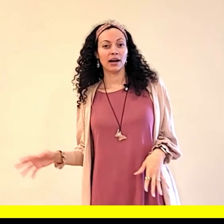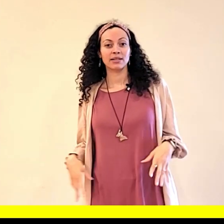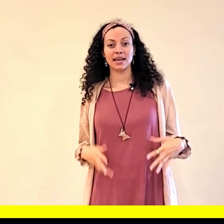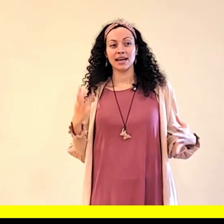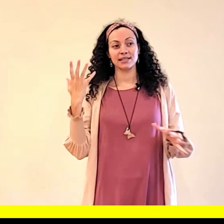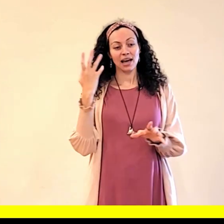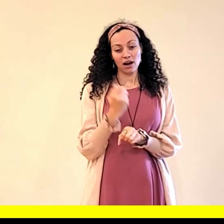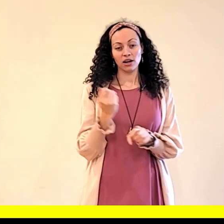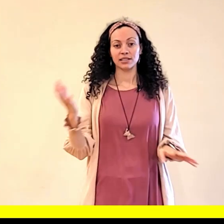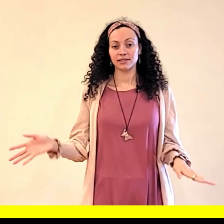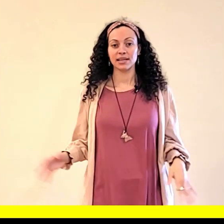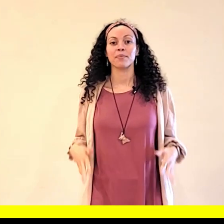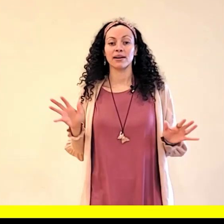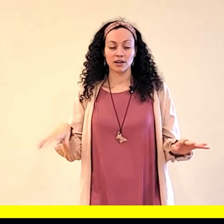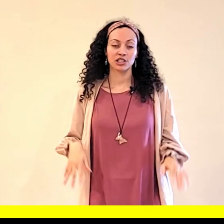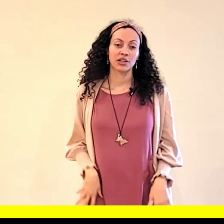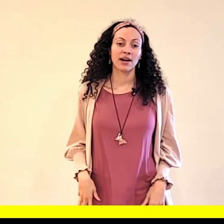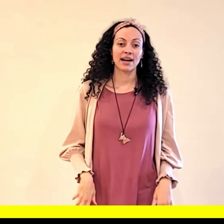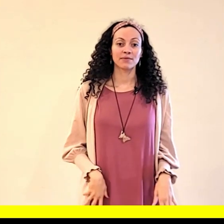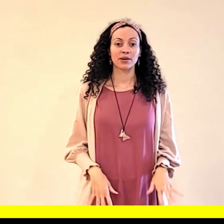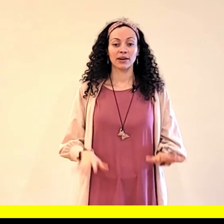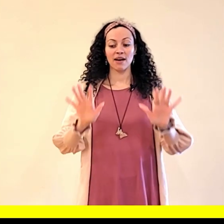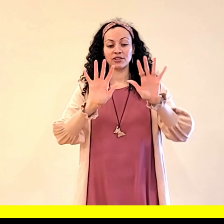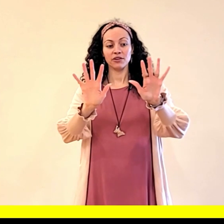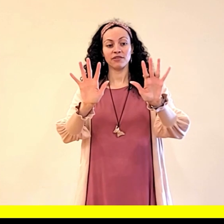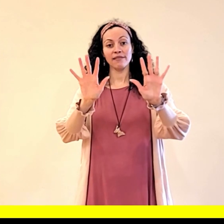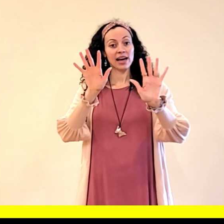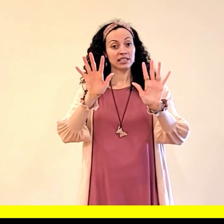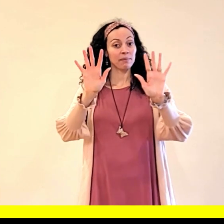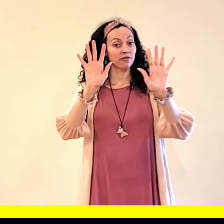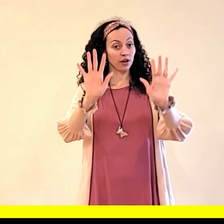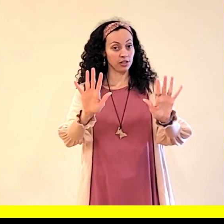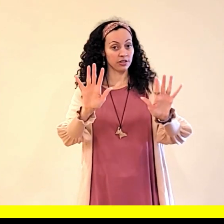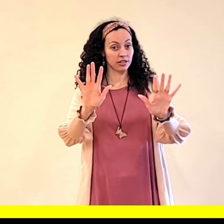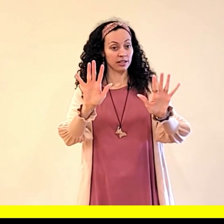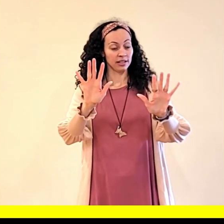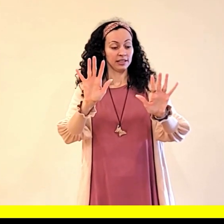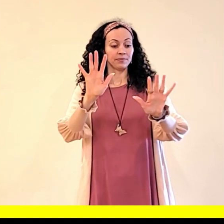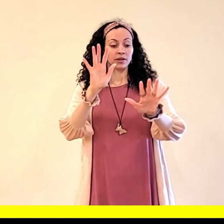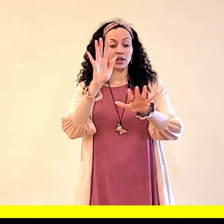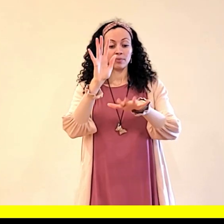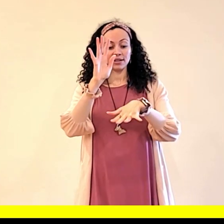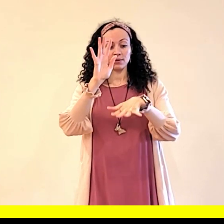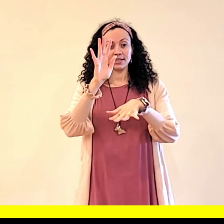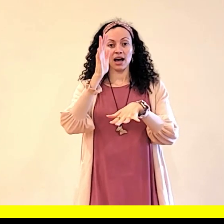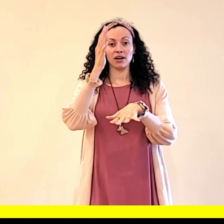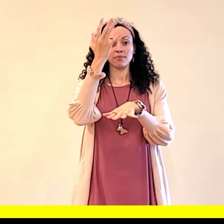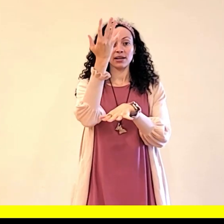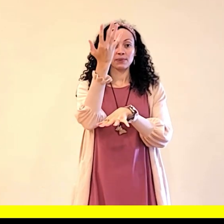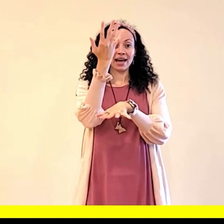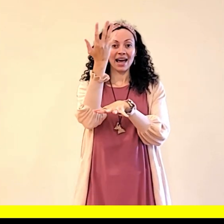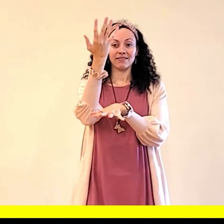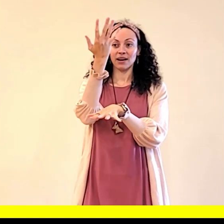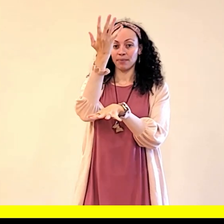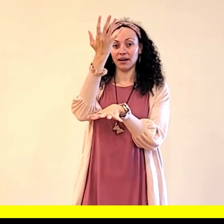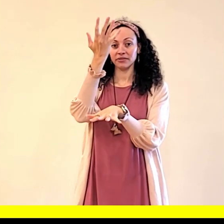weird one, I would say. It's kind of hard to see, but I'll show you right now. So we're going to have 2 5 hand shape first. You're going to place one down and